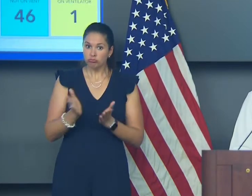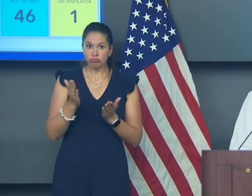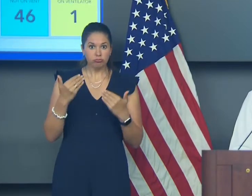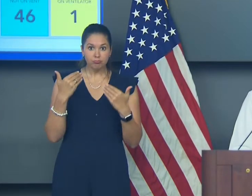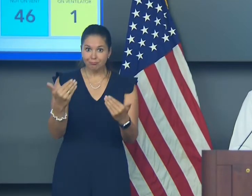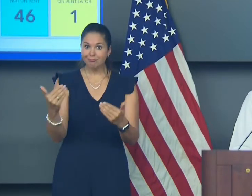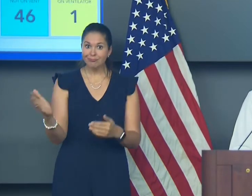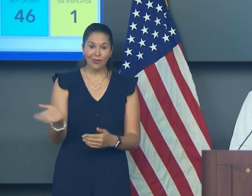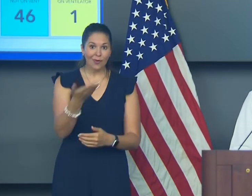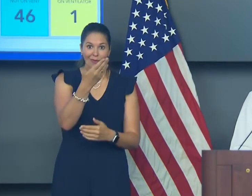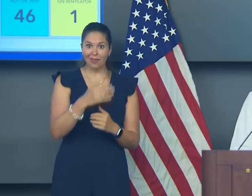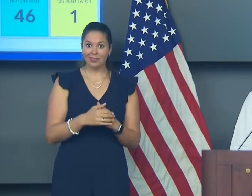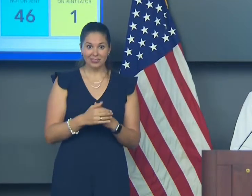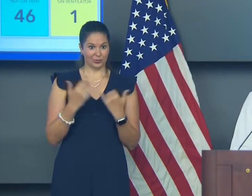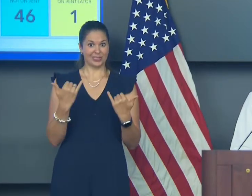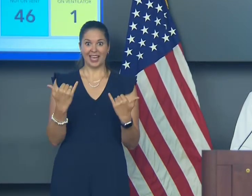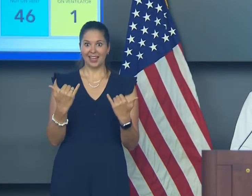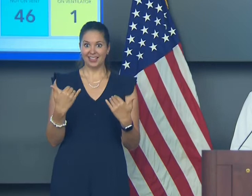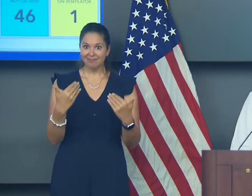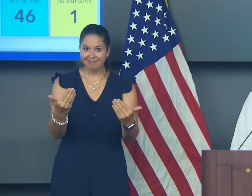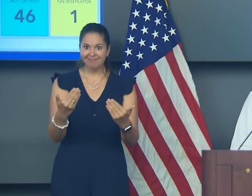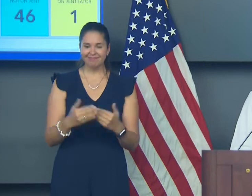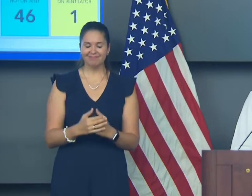it. Do it today.